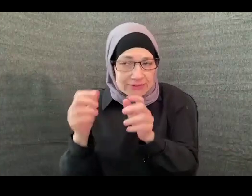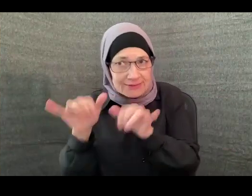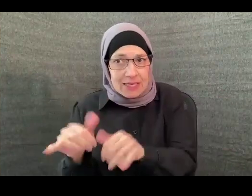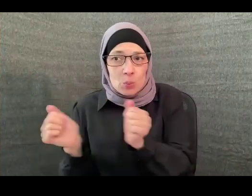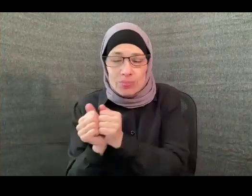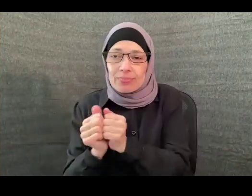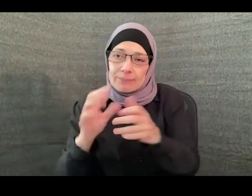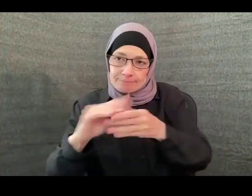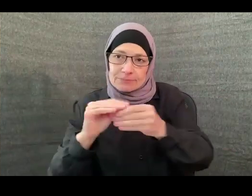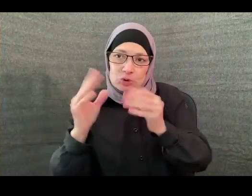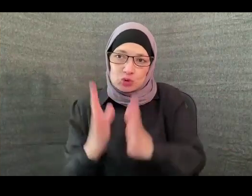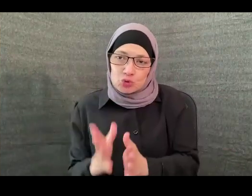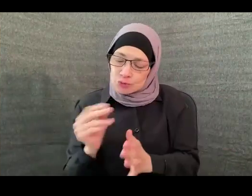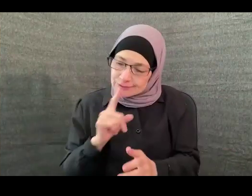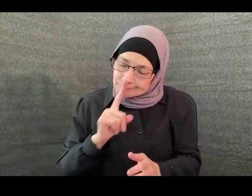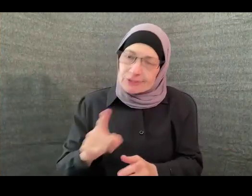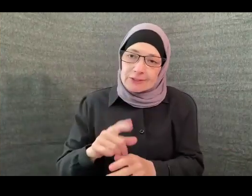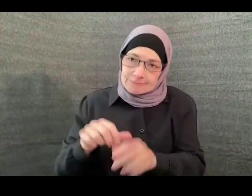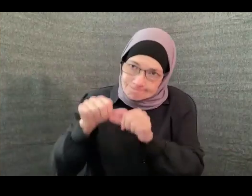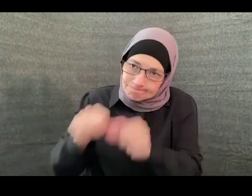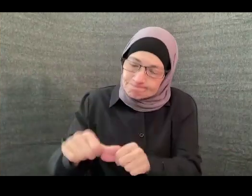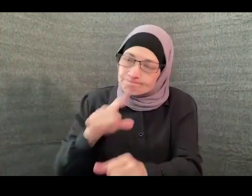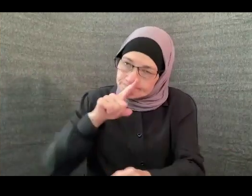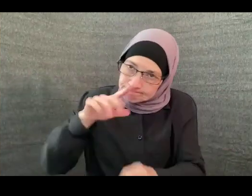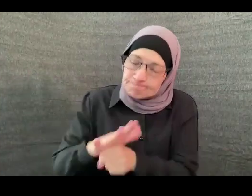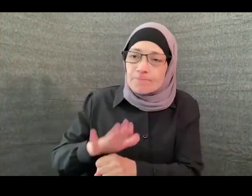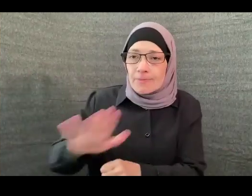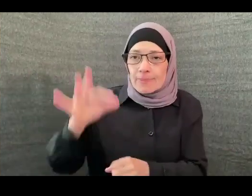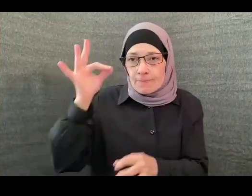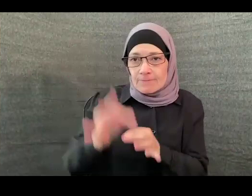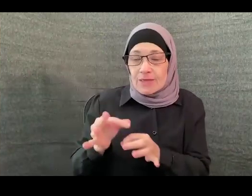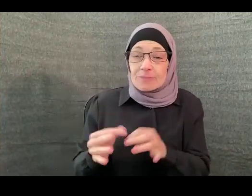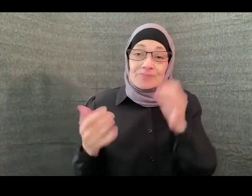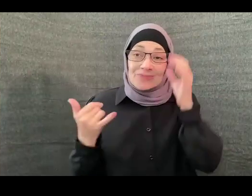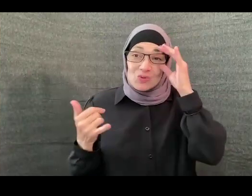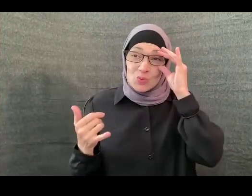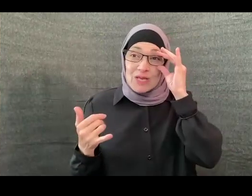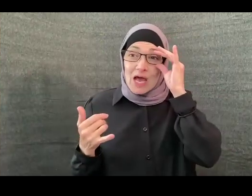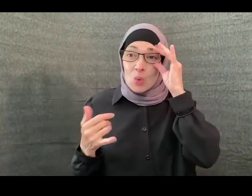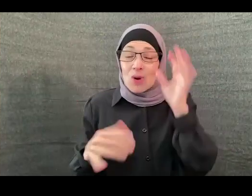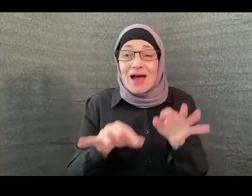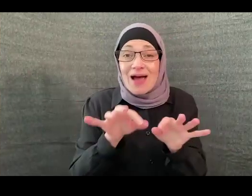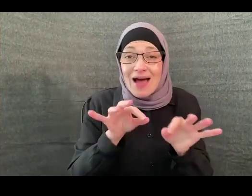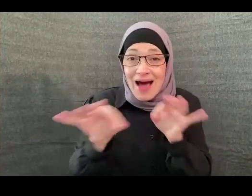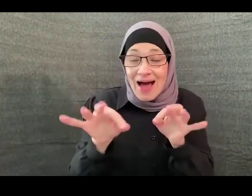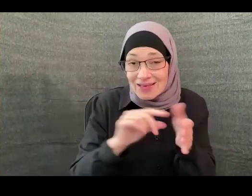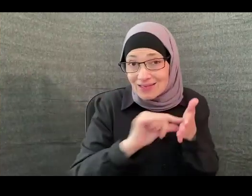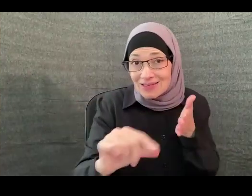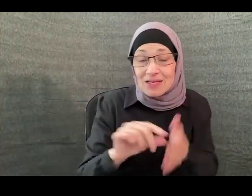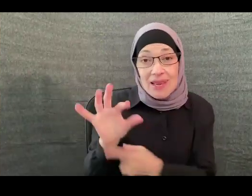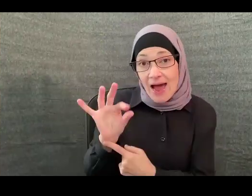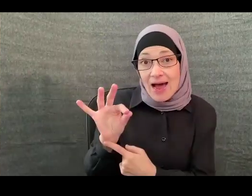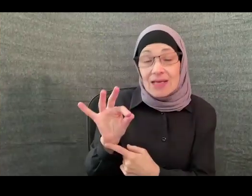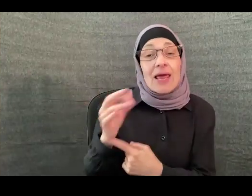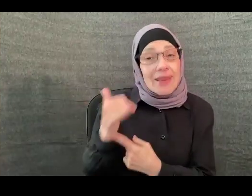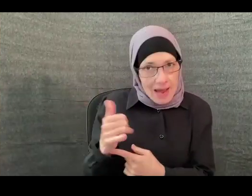Then ayah number 9, which we start with today, it talks about the people in Medina.